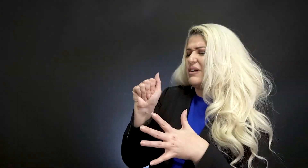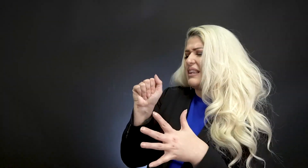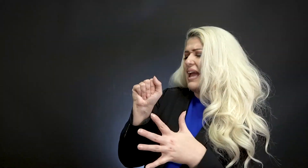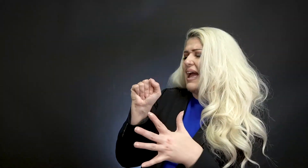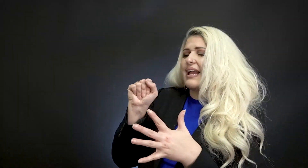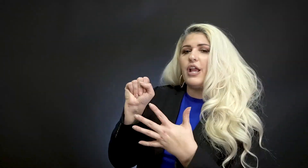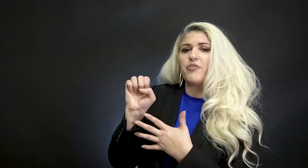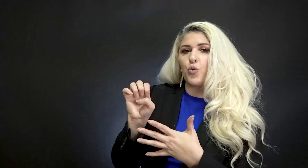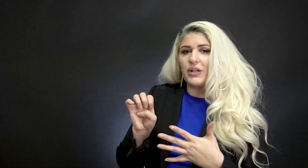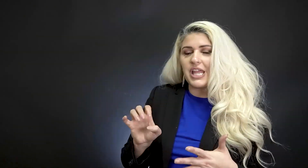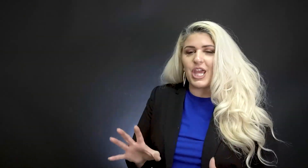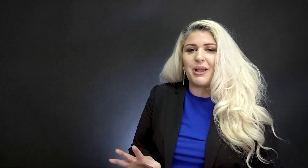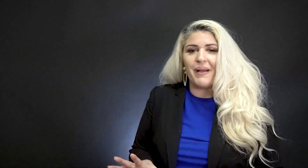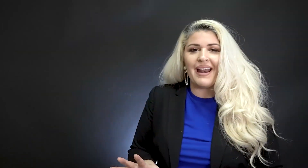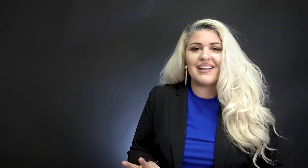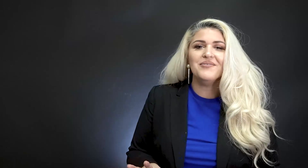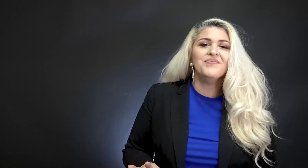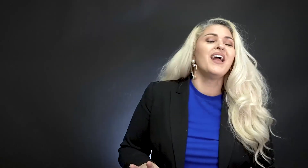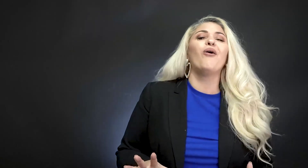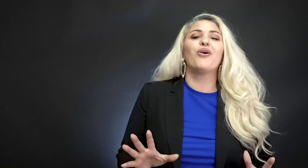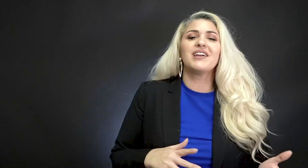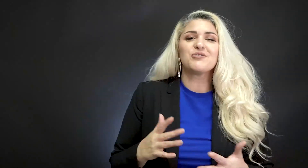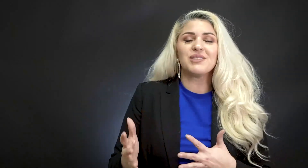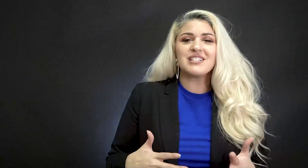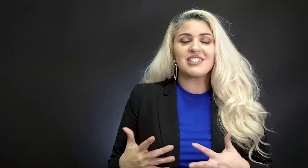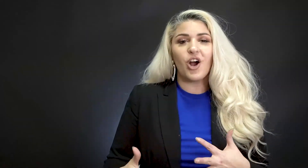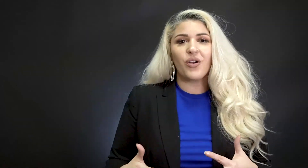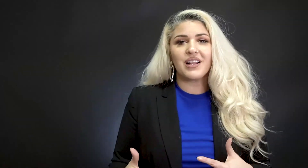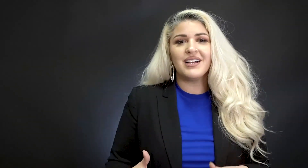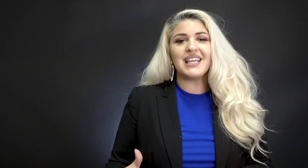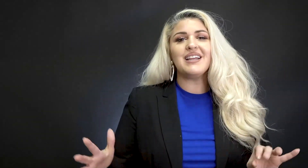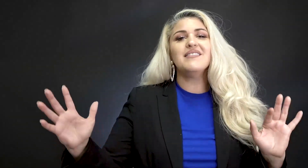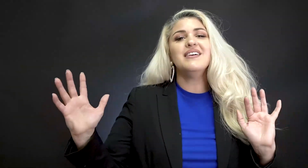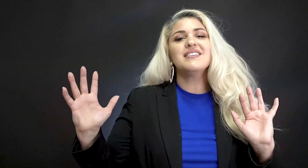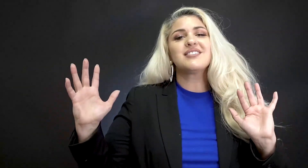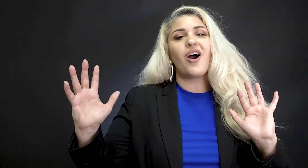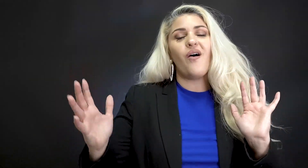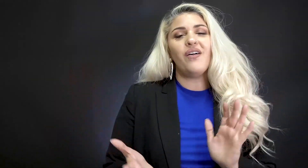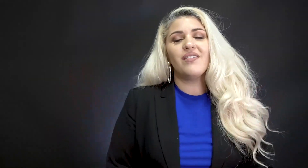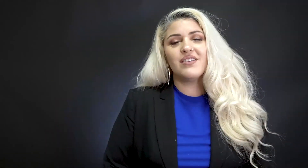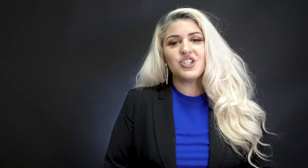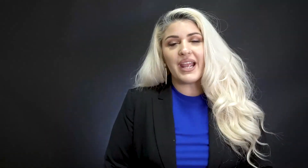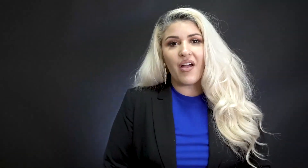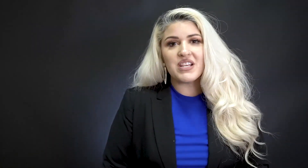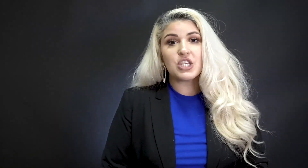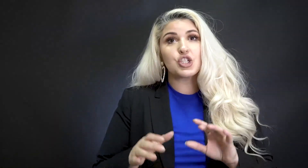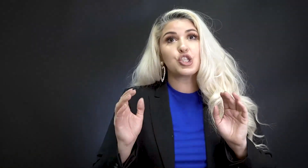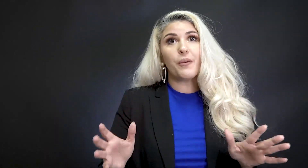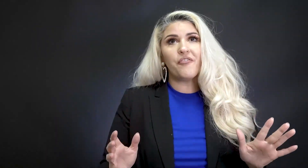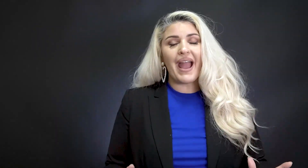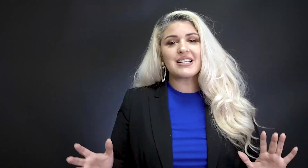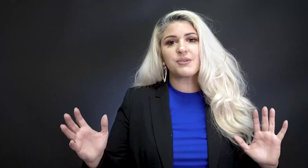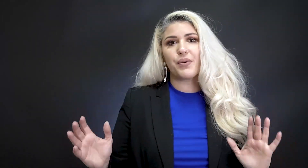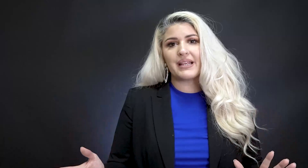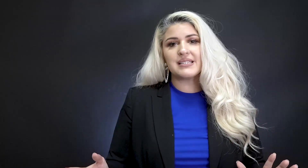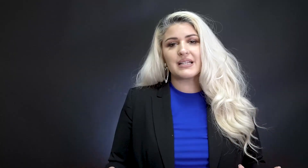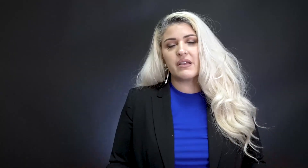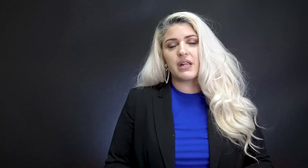the heck? And you have to really think about it, or it's really slow or clunky. So check out this super fast practice activity that you